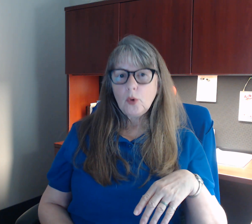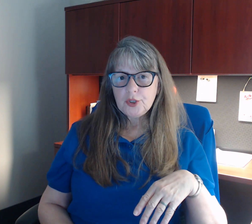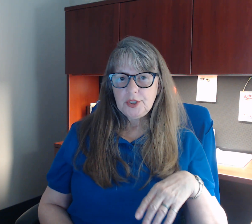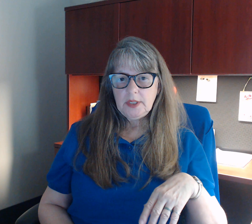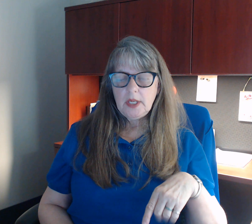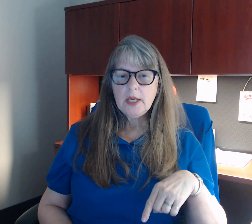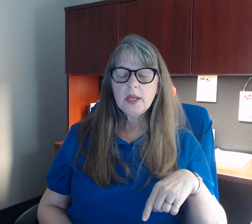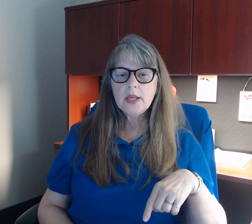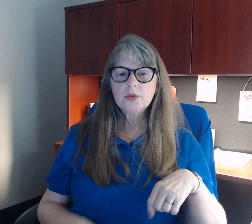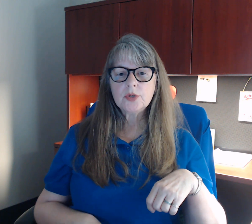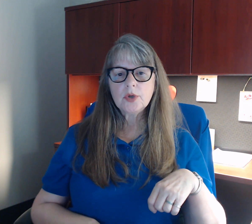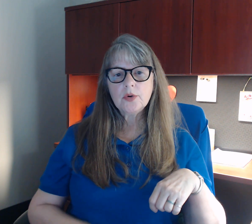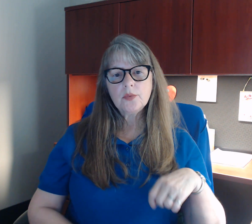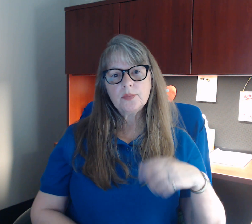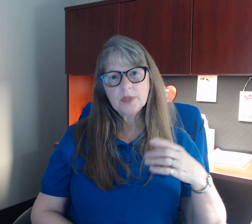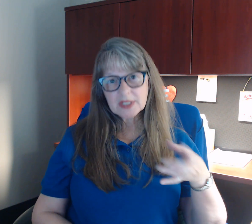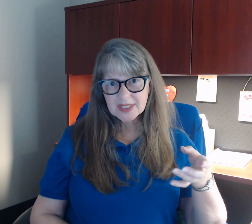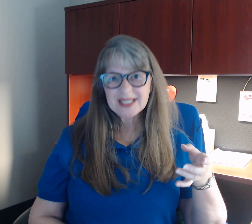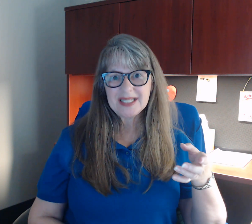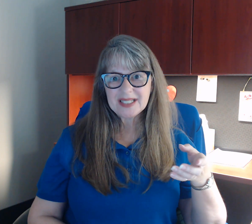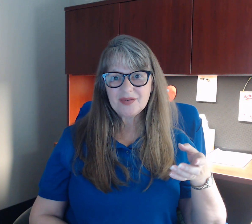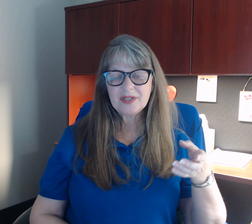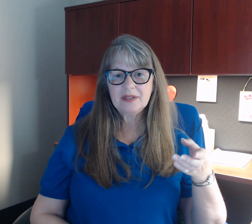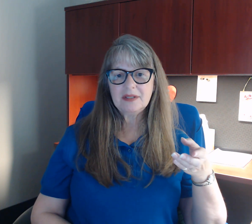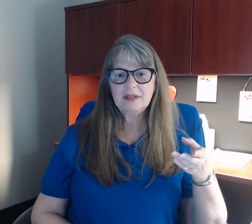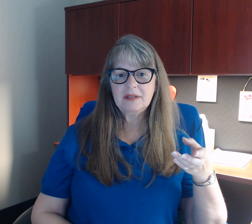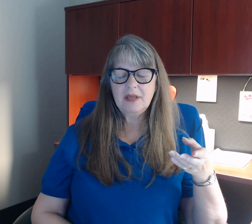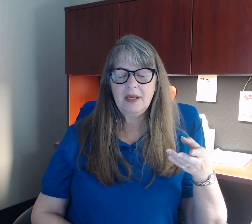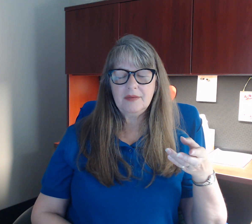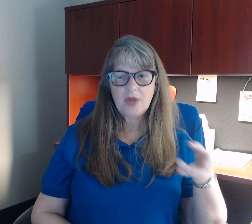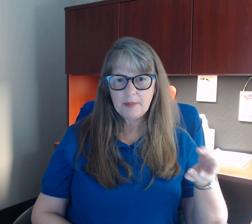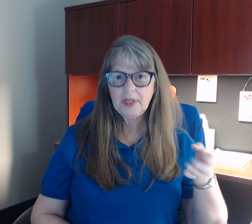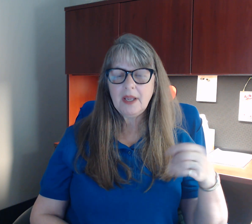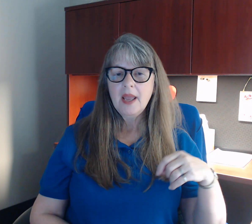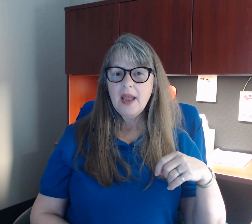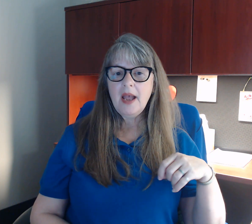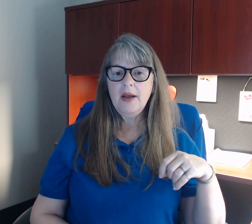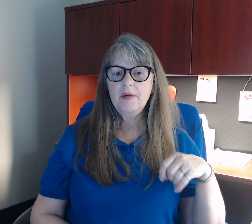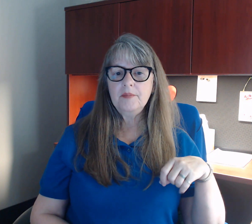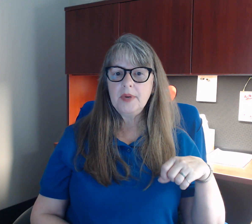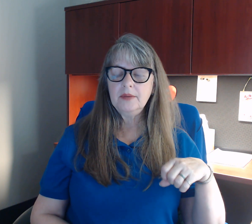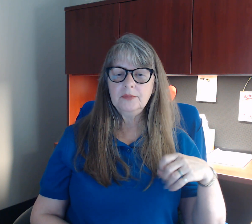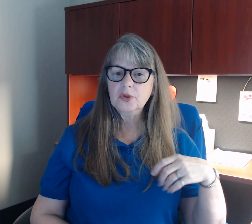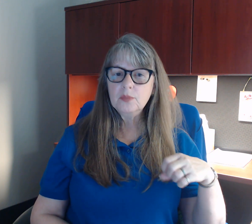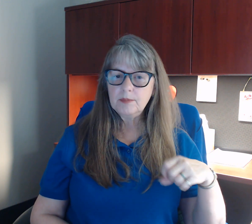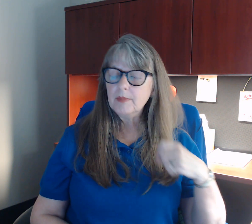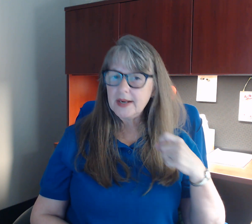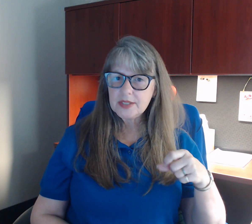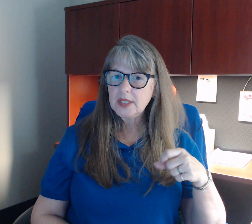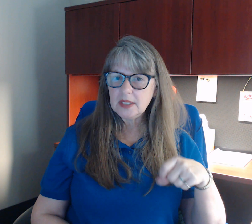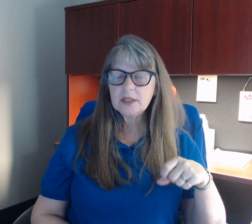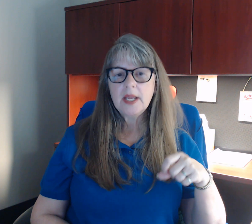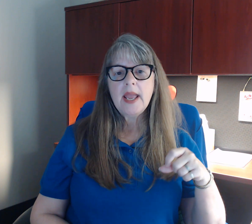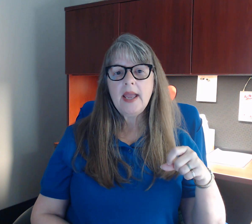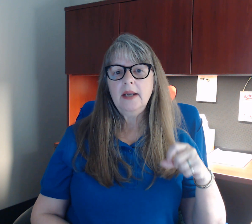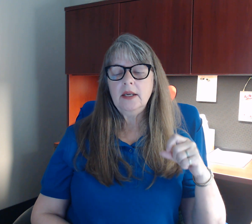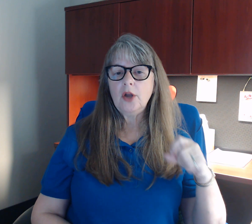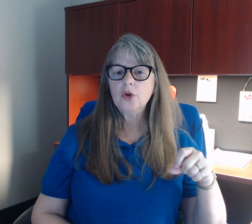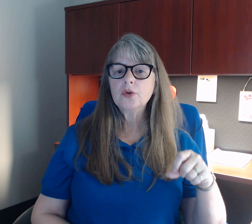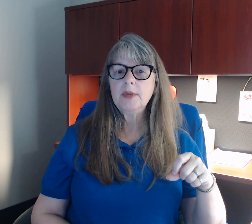Abortion. And so this is a sensitive topic, but you might see it. And it also means